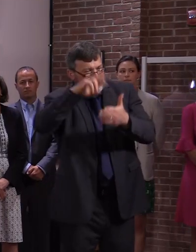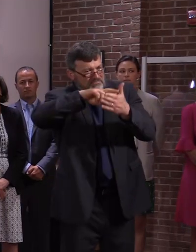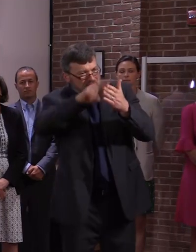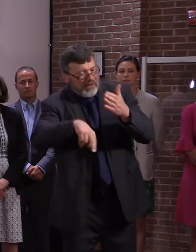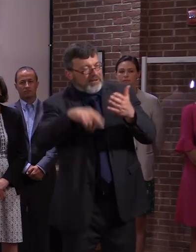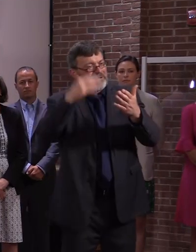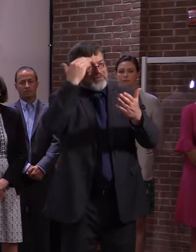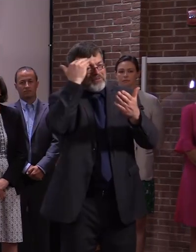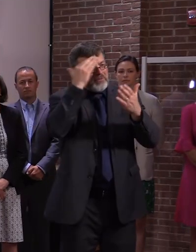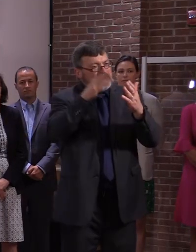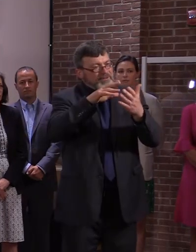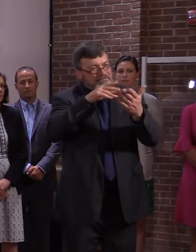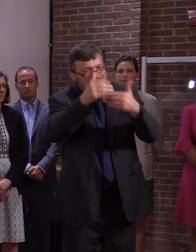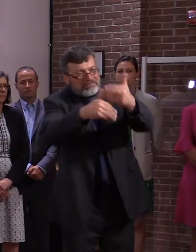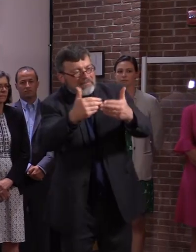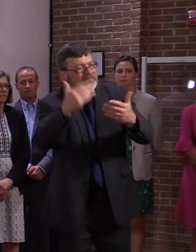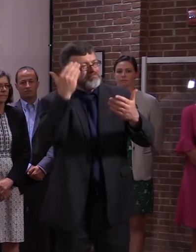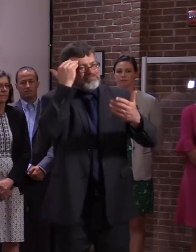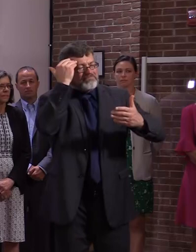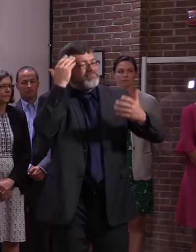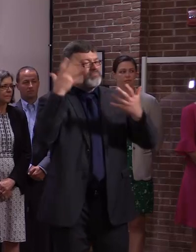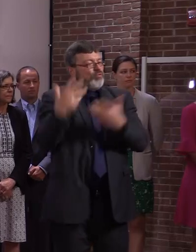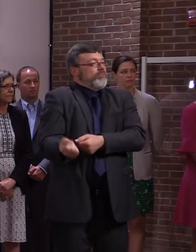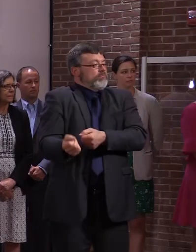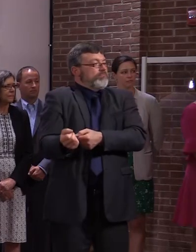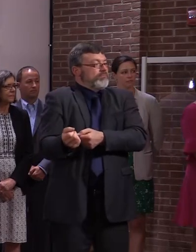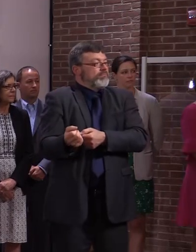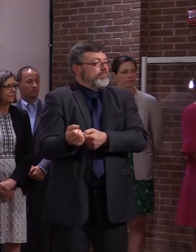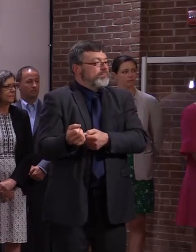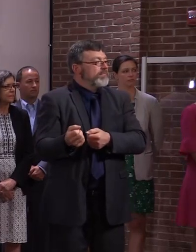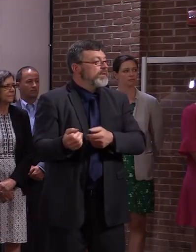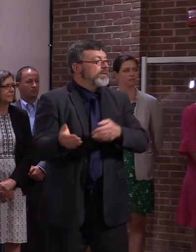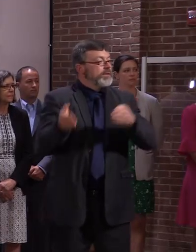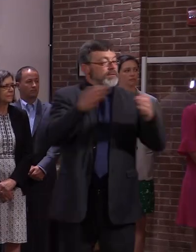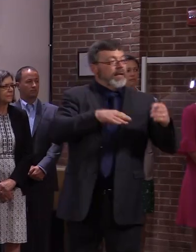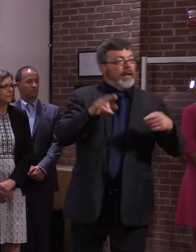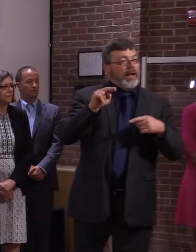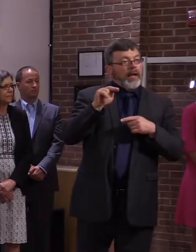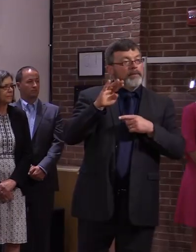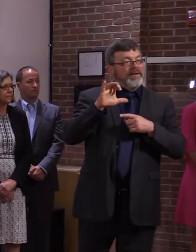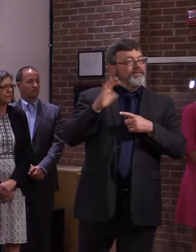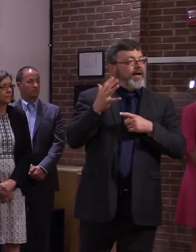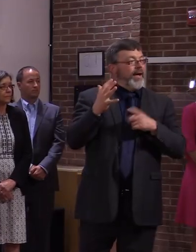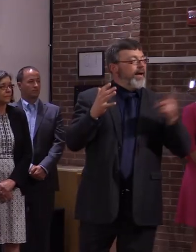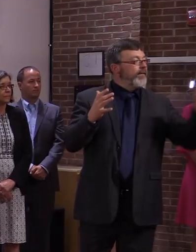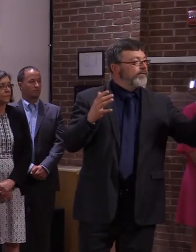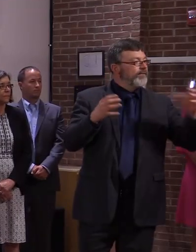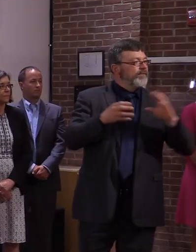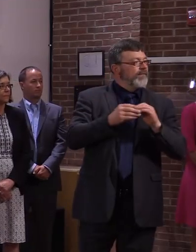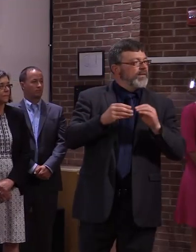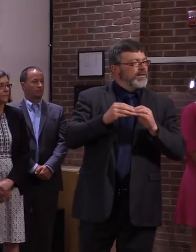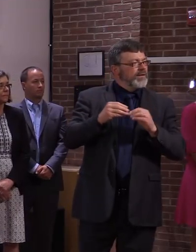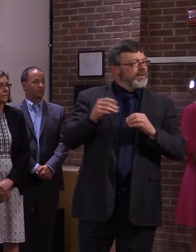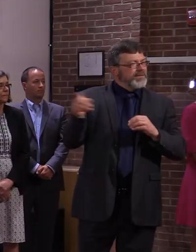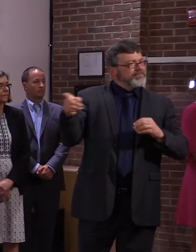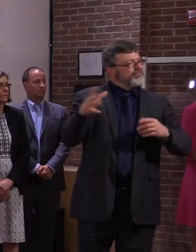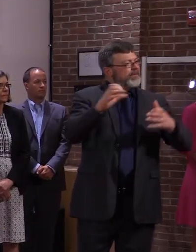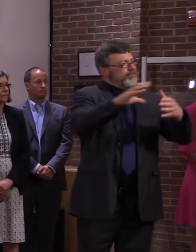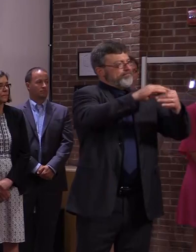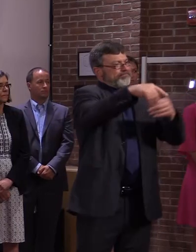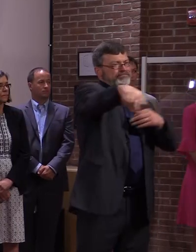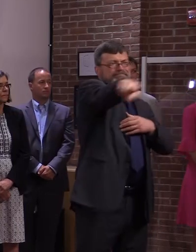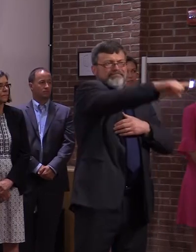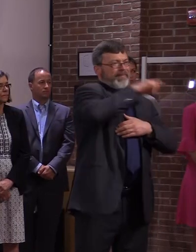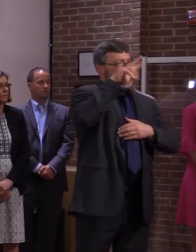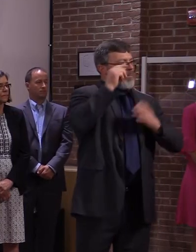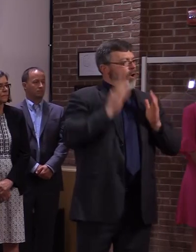Zuri Hoffman, NBC 5. Hi, Governor. For everyday Vermonters, what is the most significant change that will happen for them once the